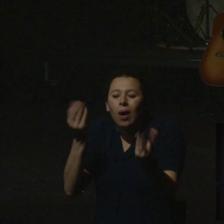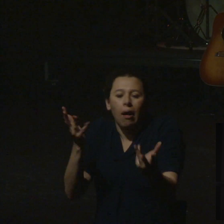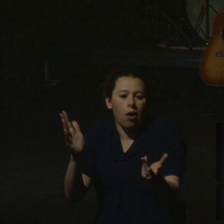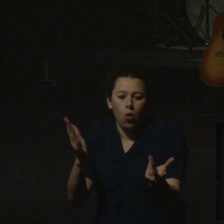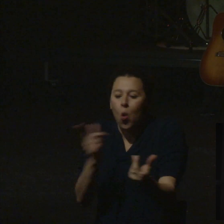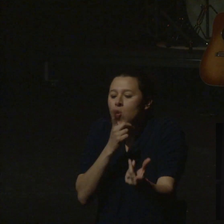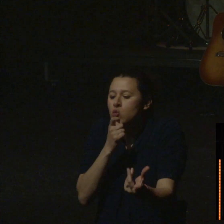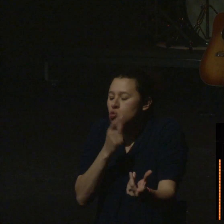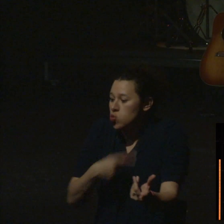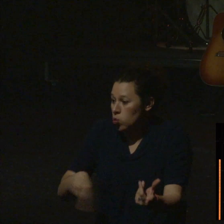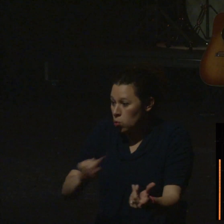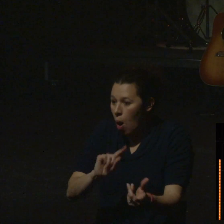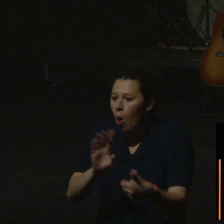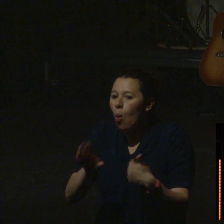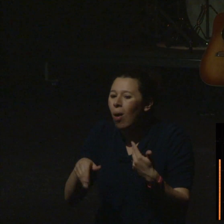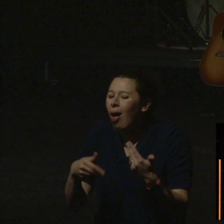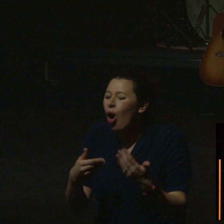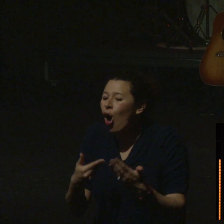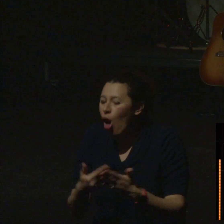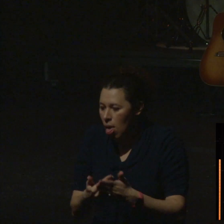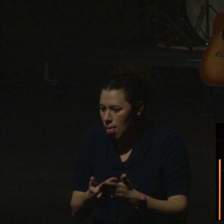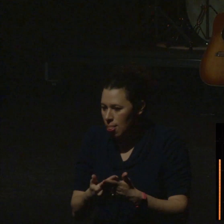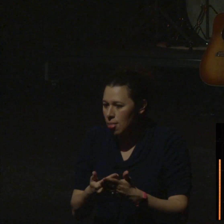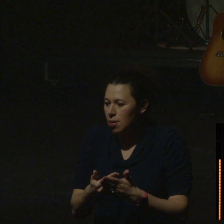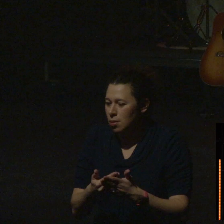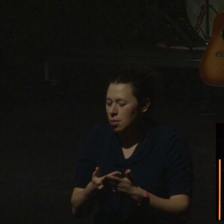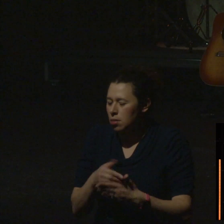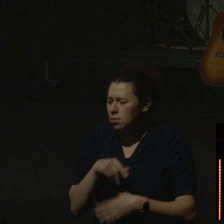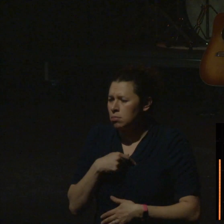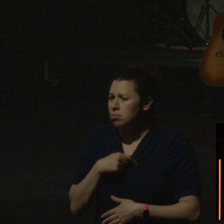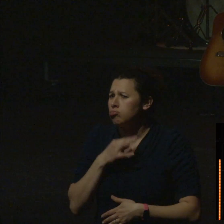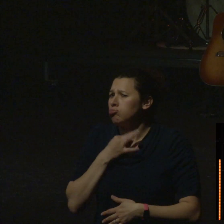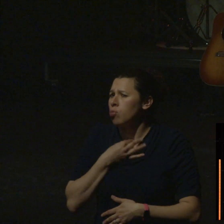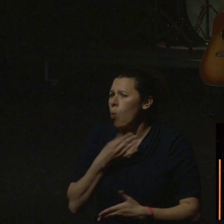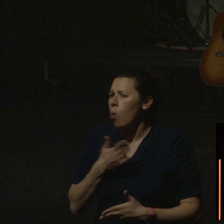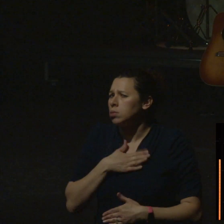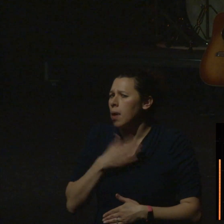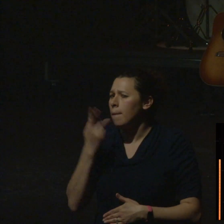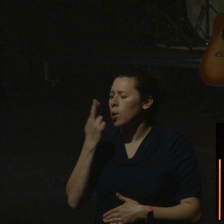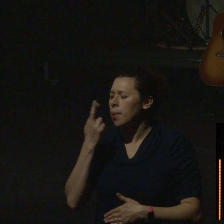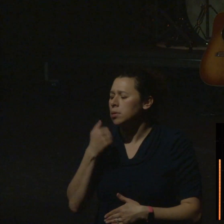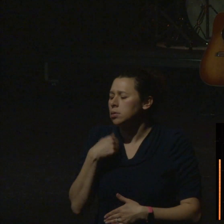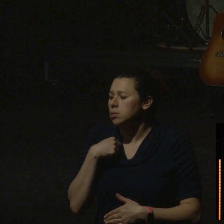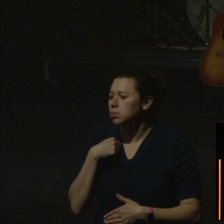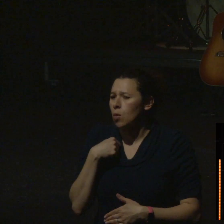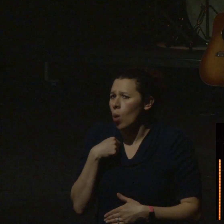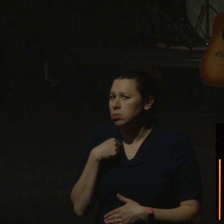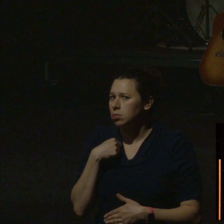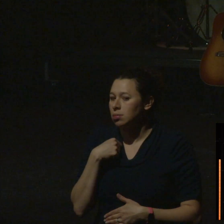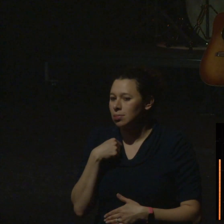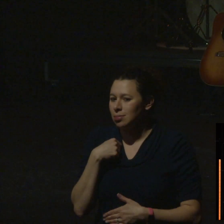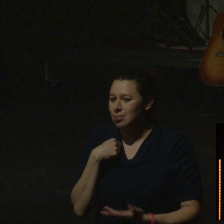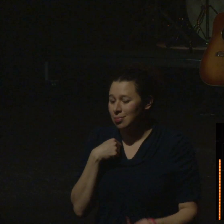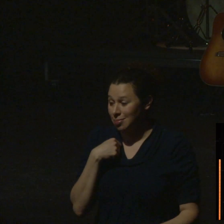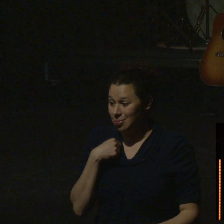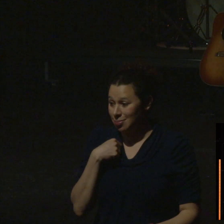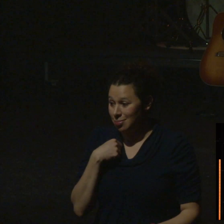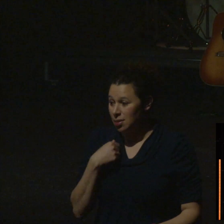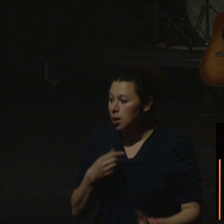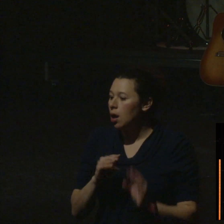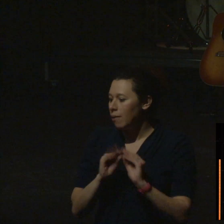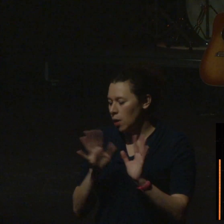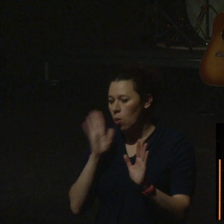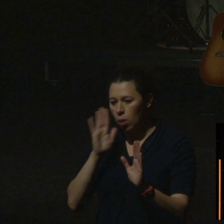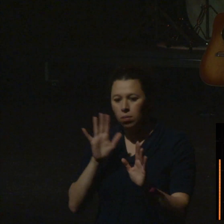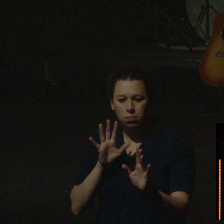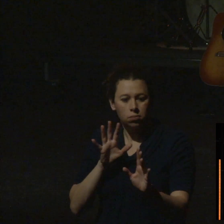are. We all want to know our purpose. And here's the deal. I'm obviously going to tackle this